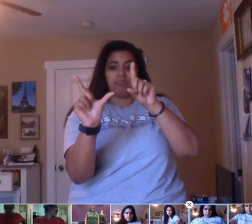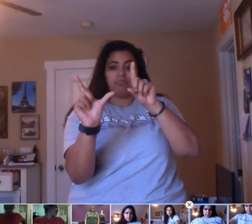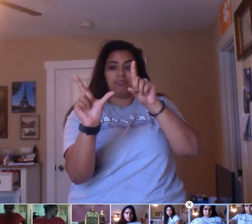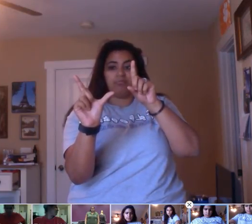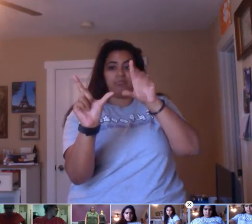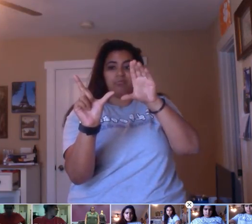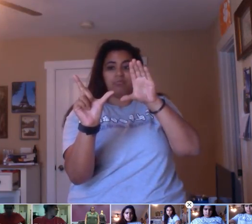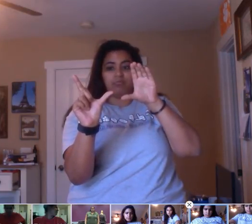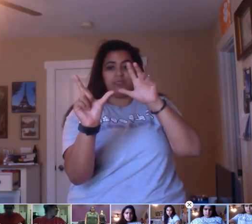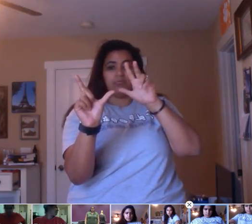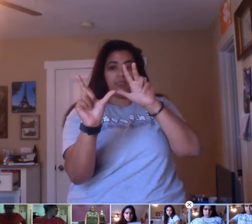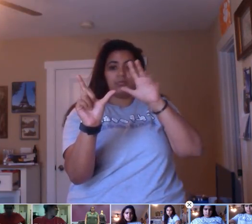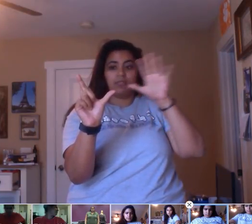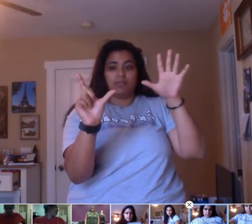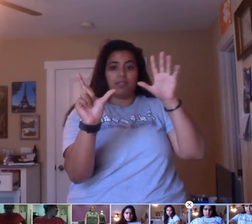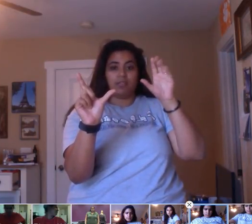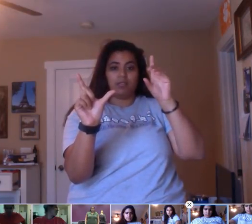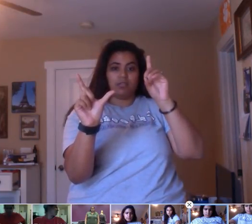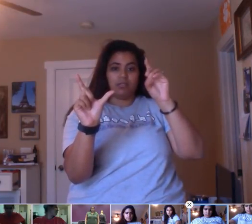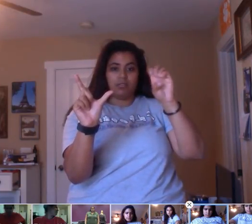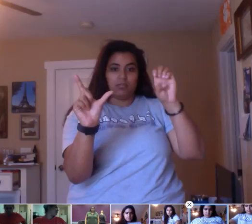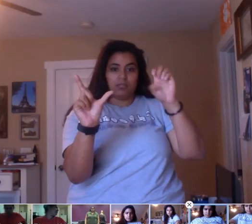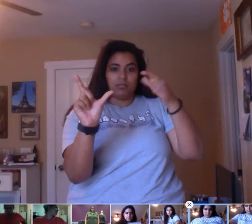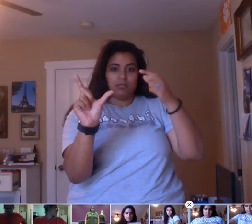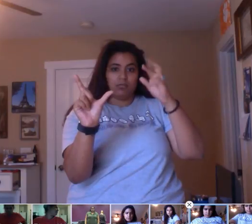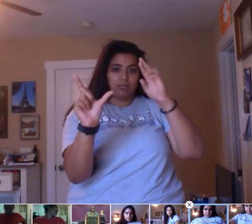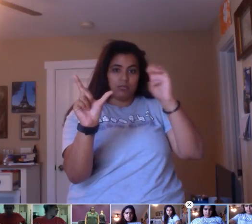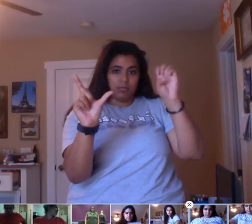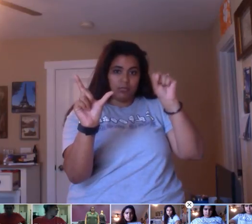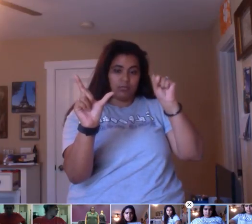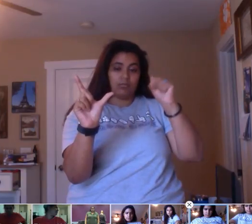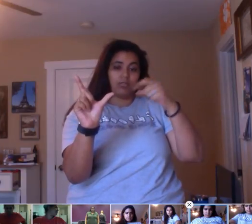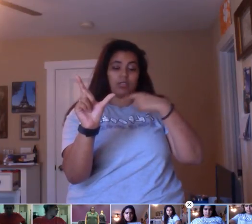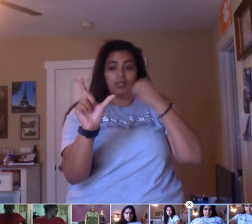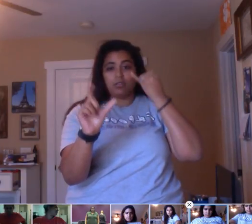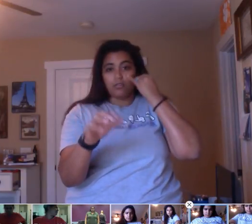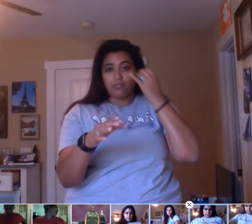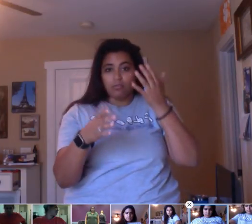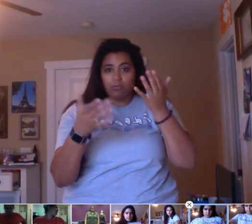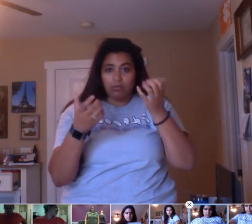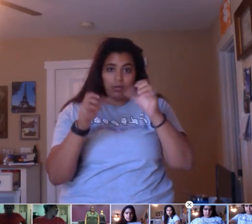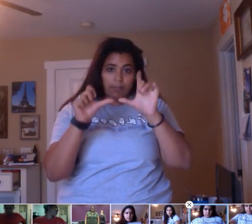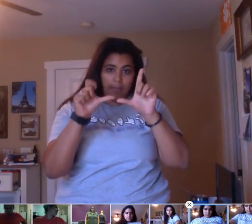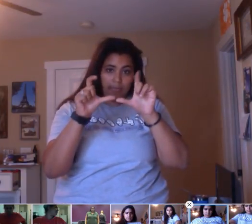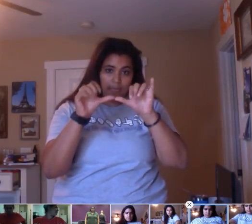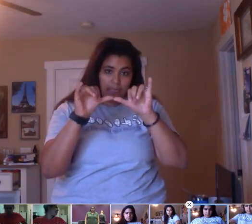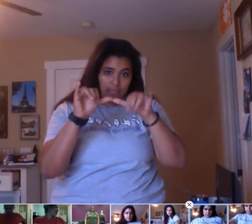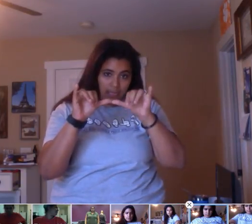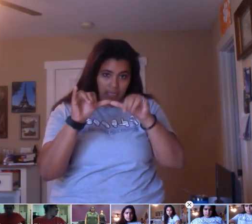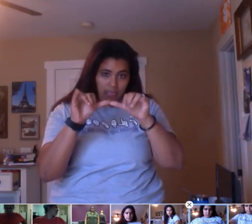so this line right here, this angle you see, I'd probably guess that that's about 35 degrees.